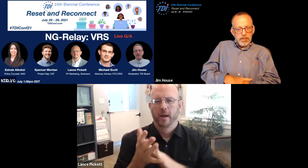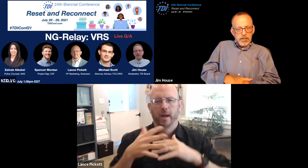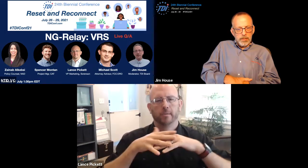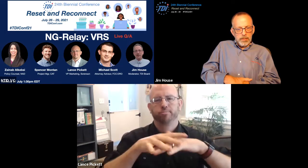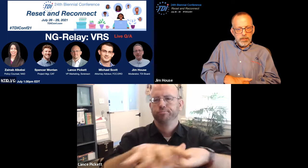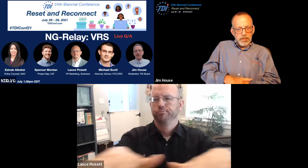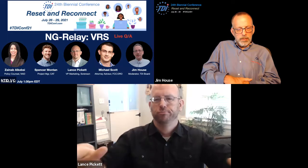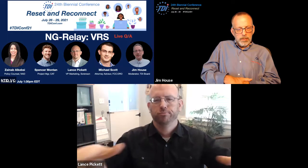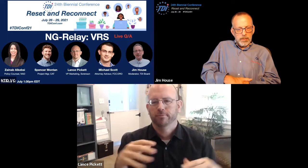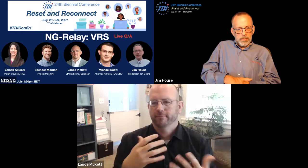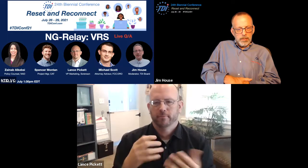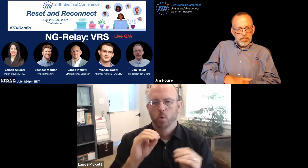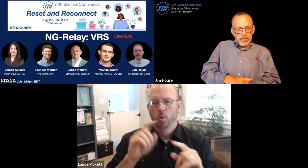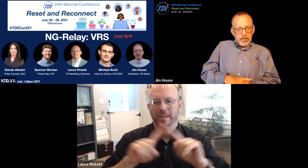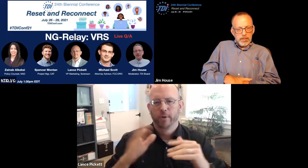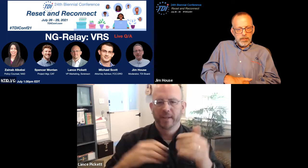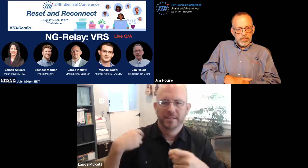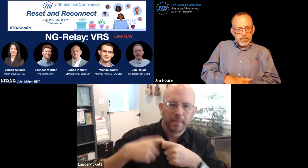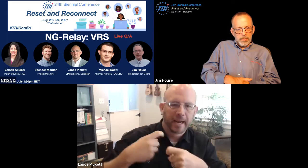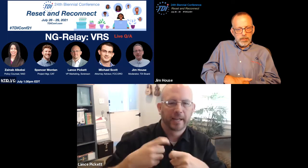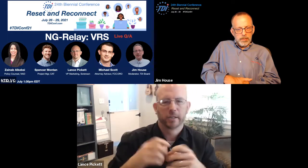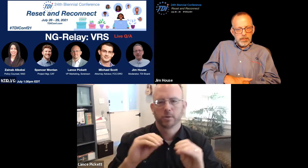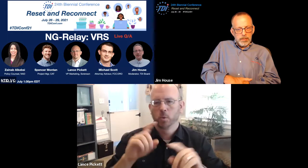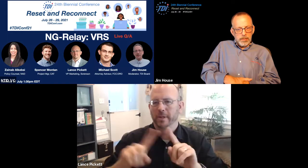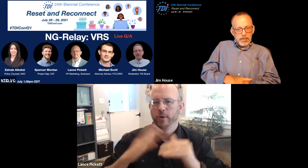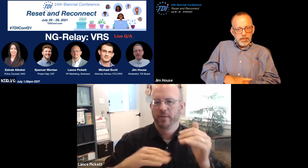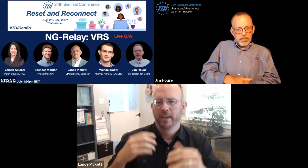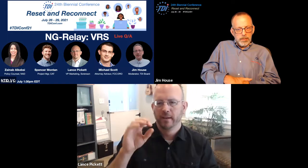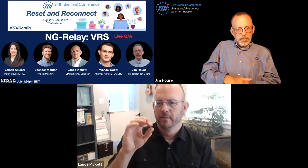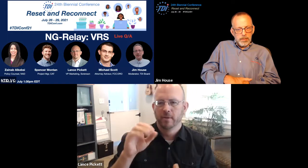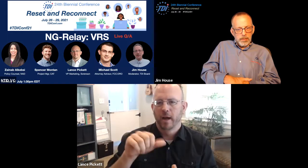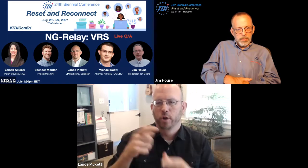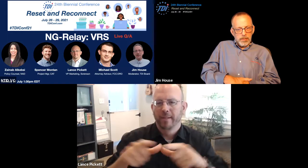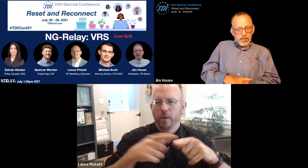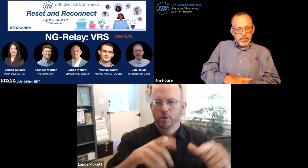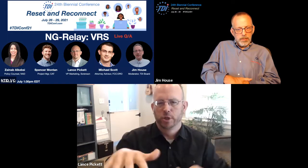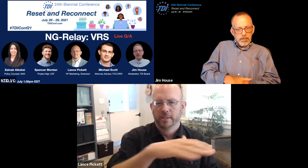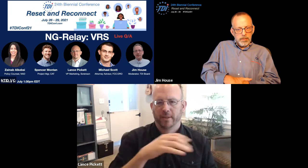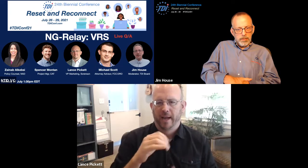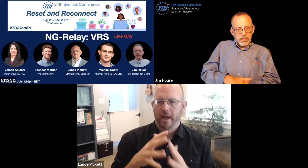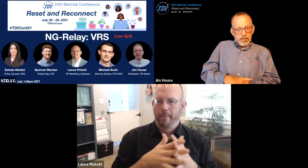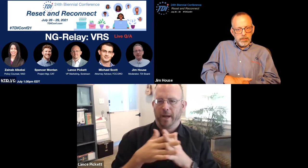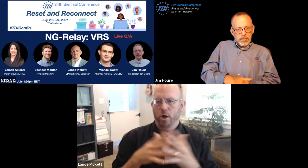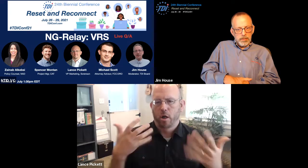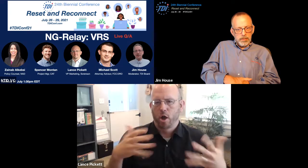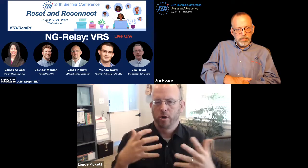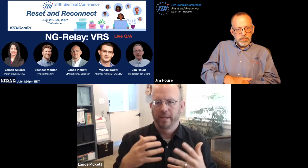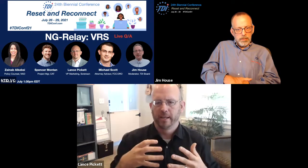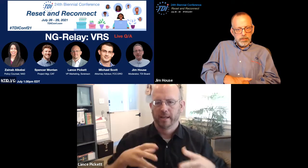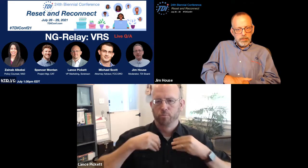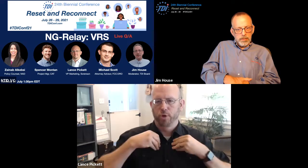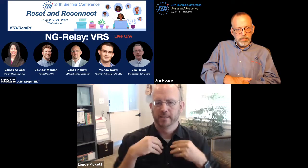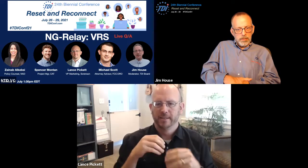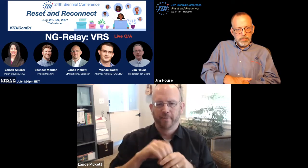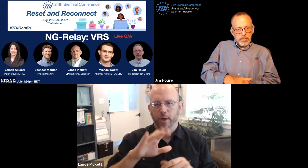people confused. It should just become ingrained, and no different than the Spanish and other languages